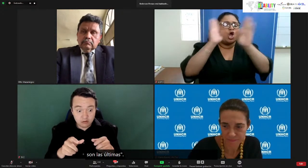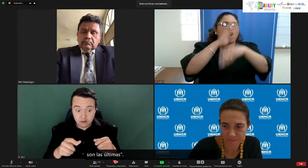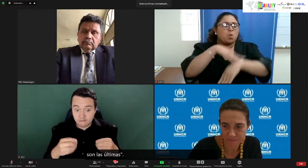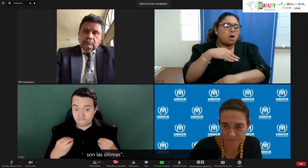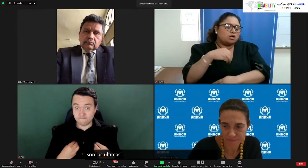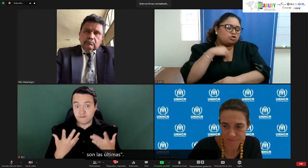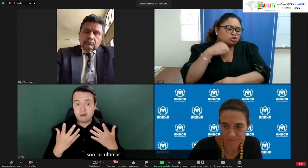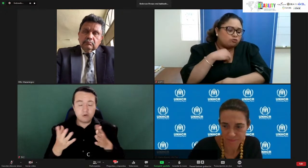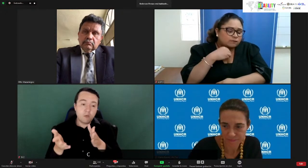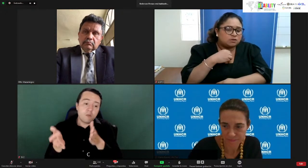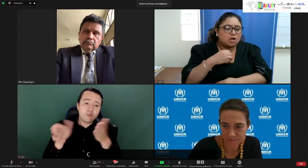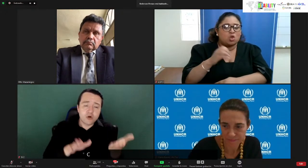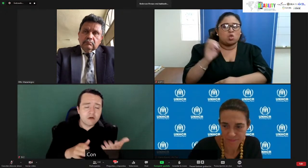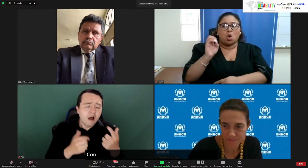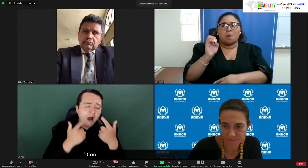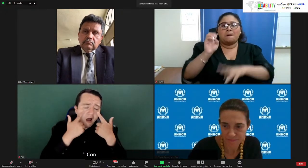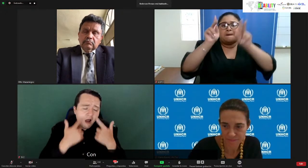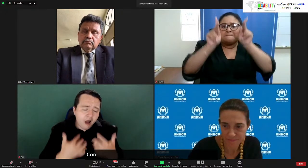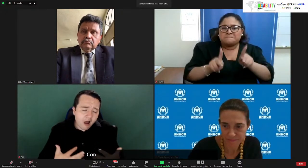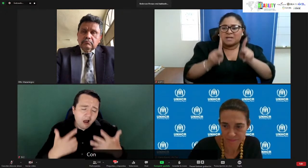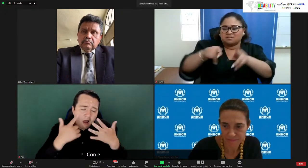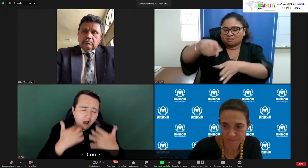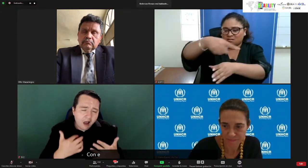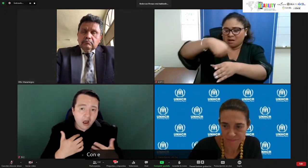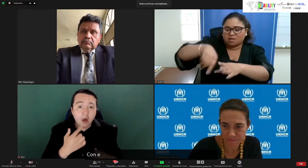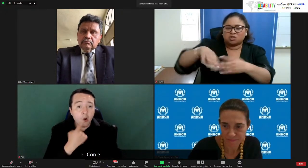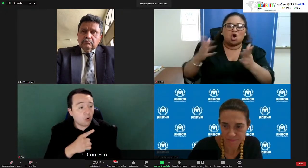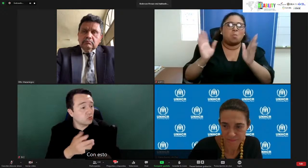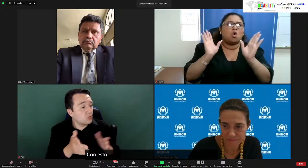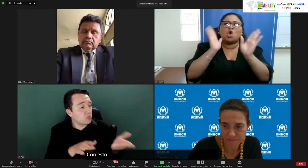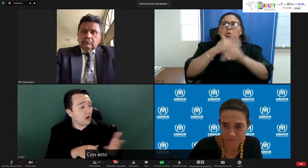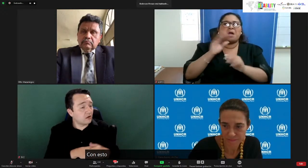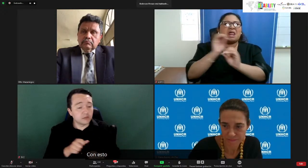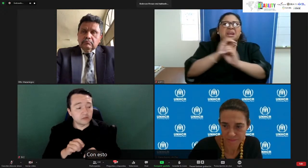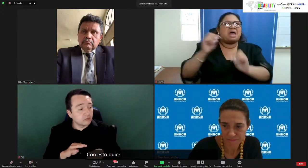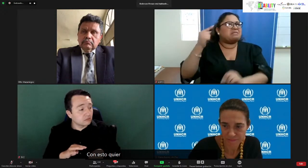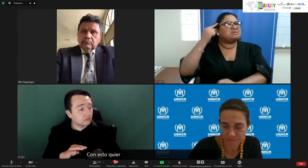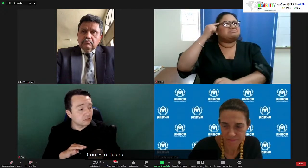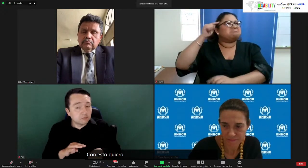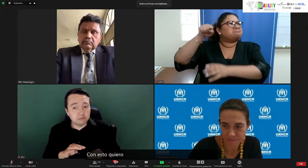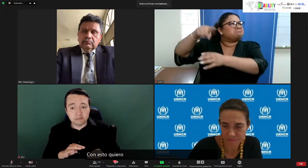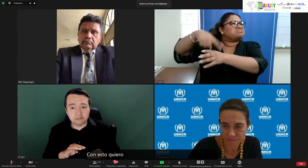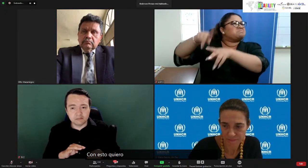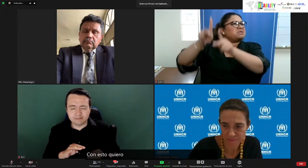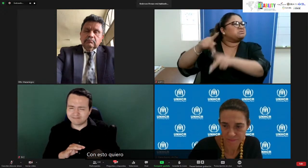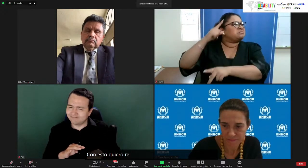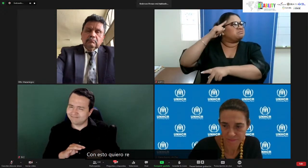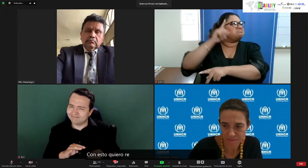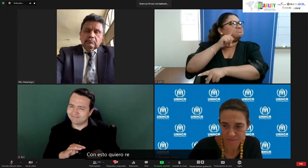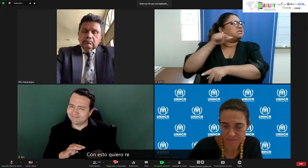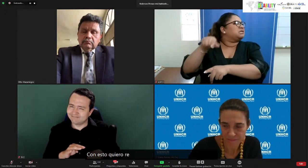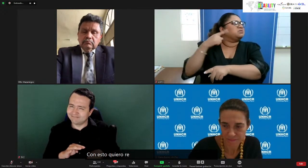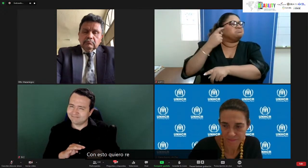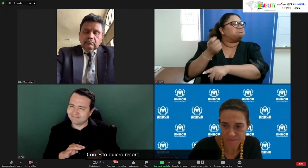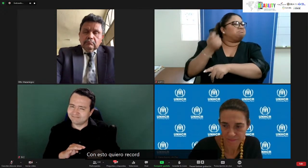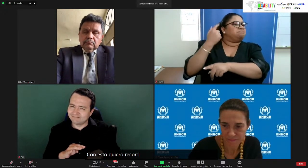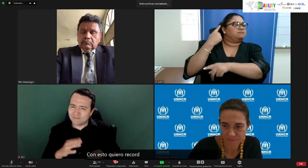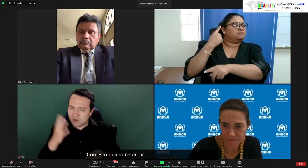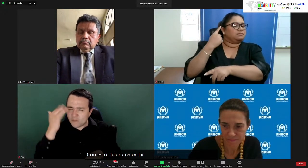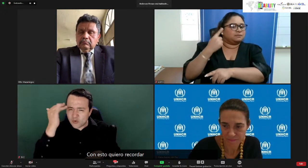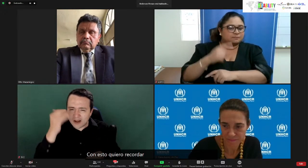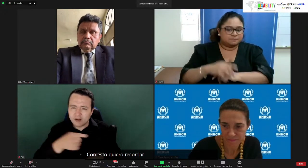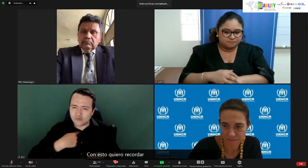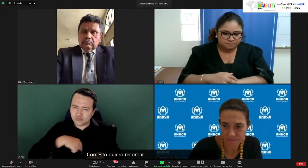lives that are not mourned or their lives that are not valid for us to be